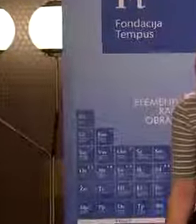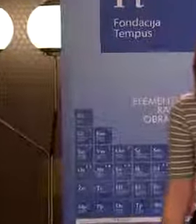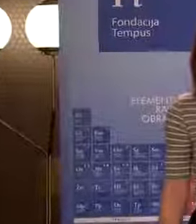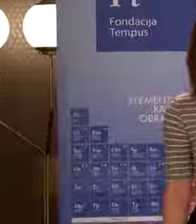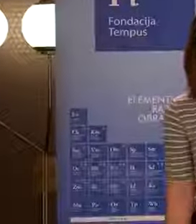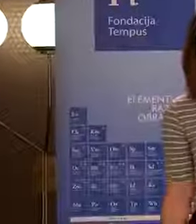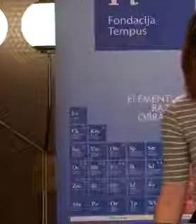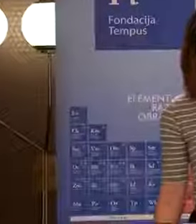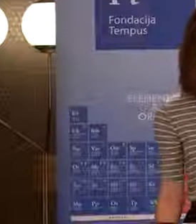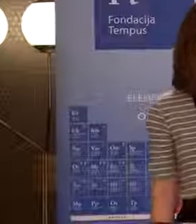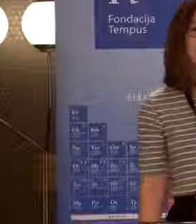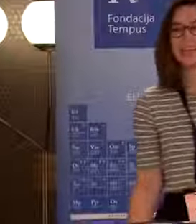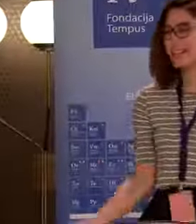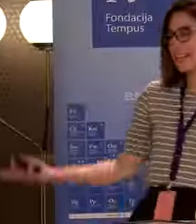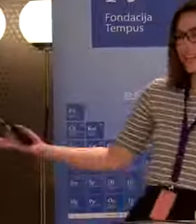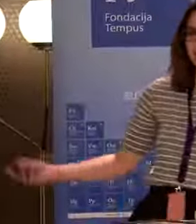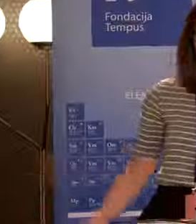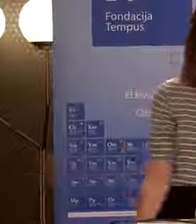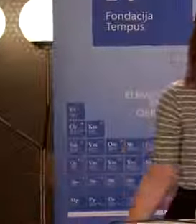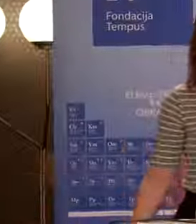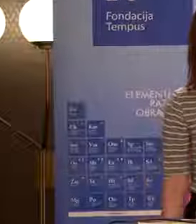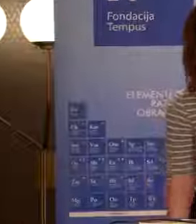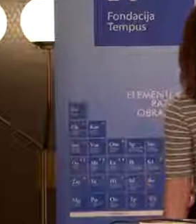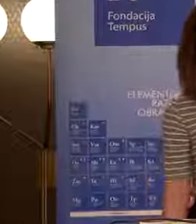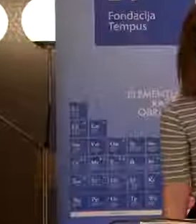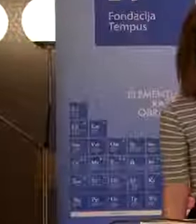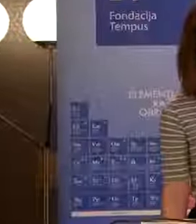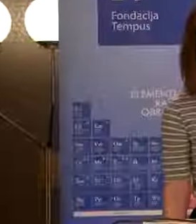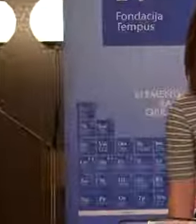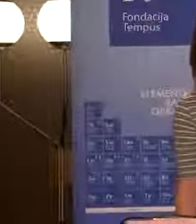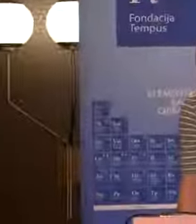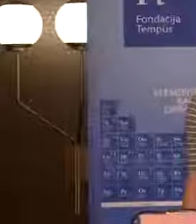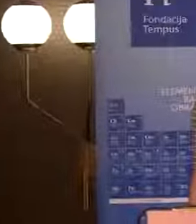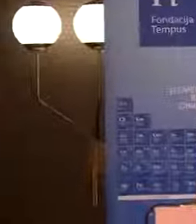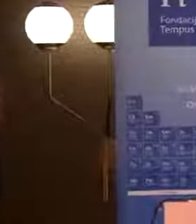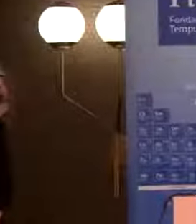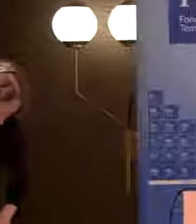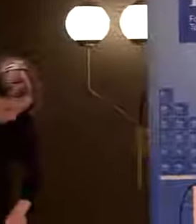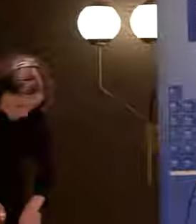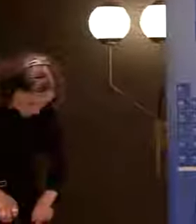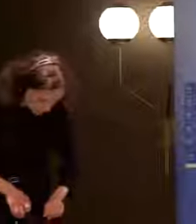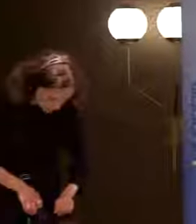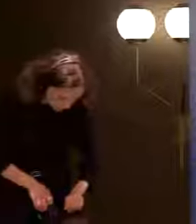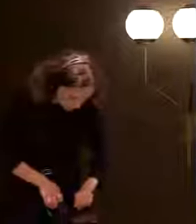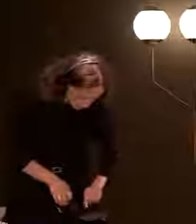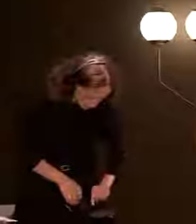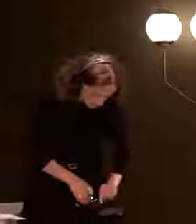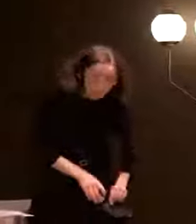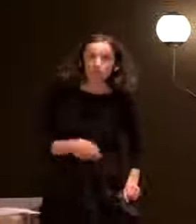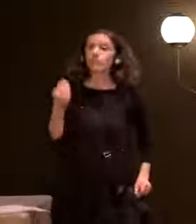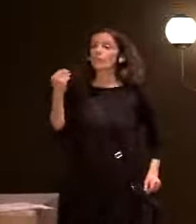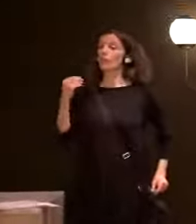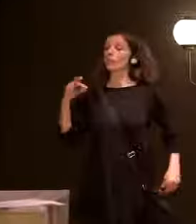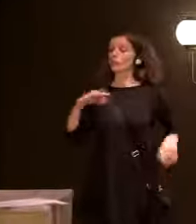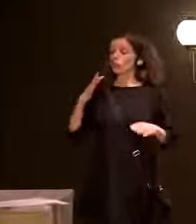Good morning, my name is Alexandra, and as Tamara said, I work at the International School of Belgrade as an English language and literature